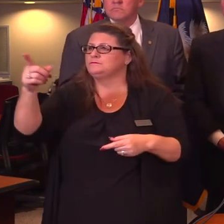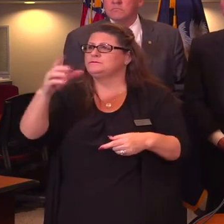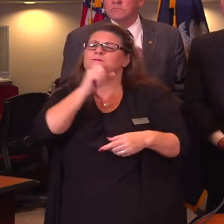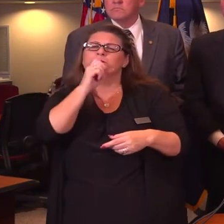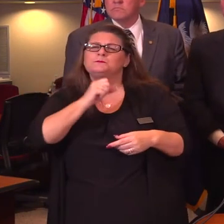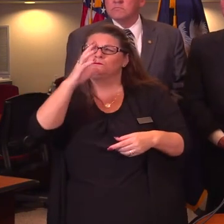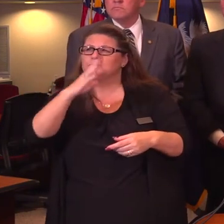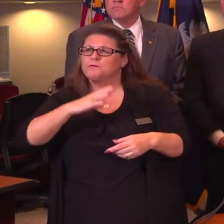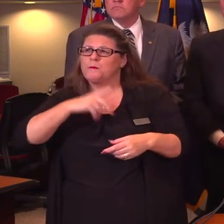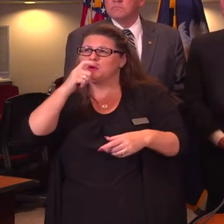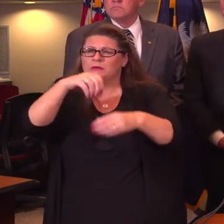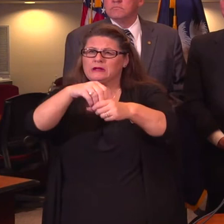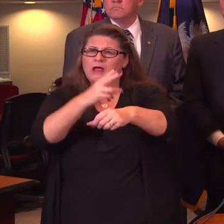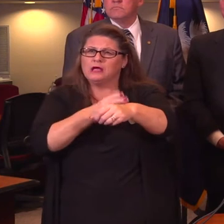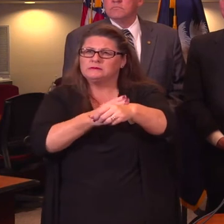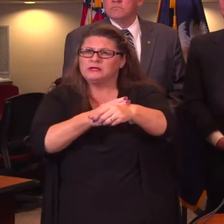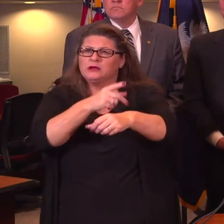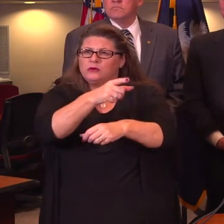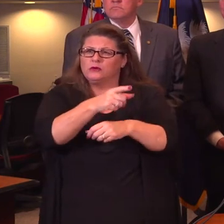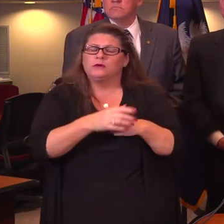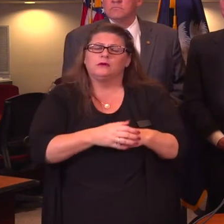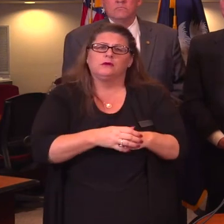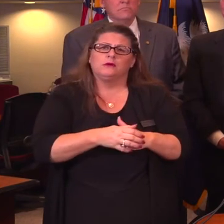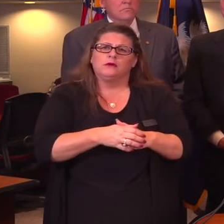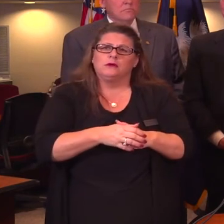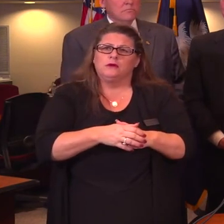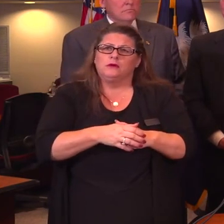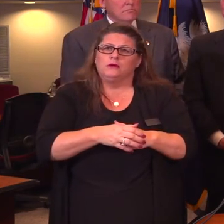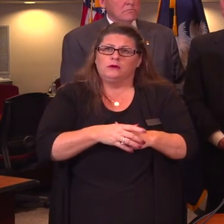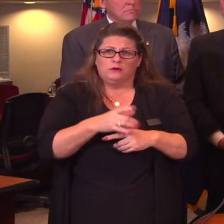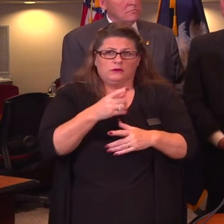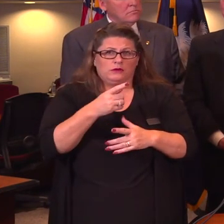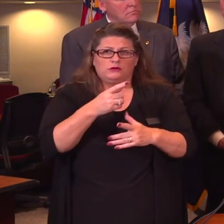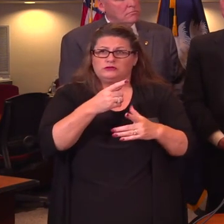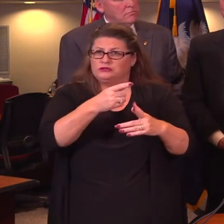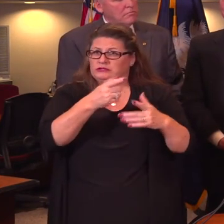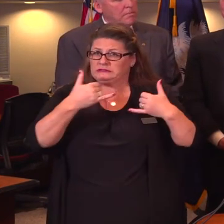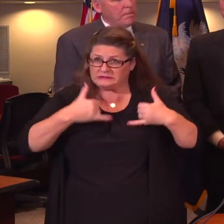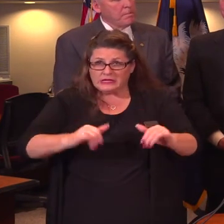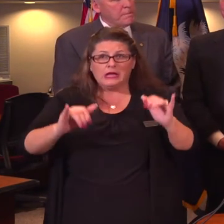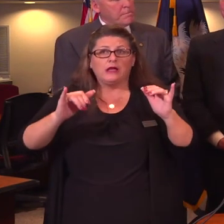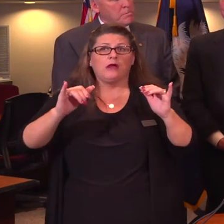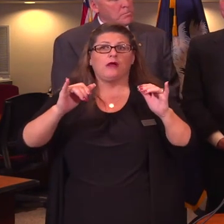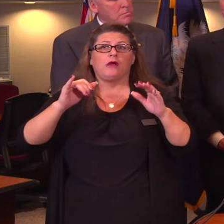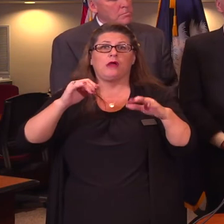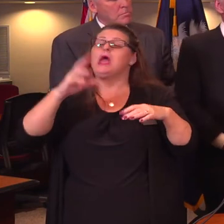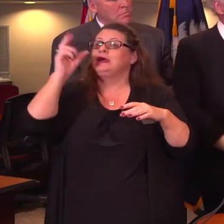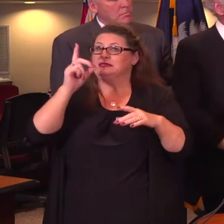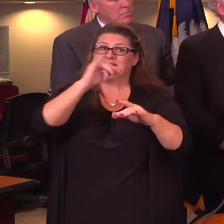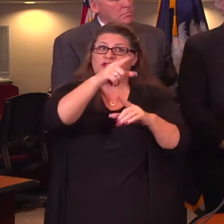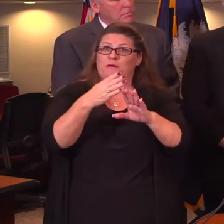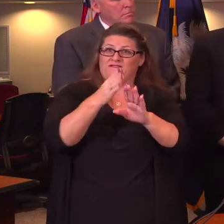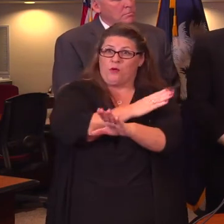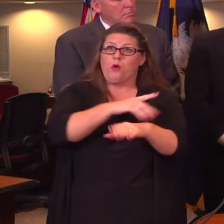she who is currently in the hospital, to the best of your knowledge as of right now, she has not left the state before recently or at all before